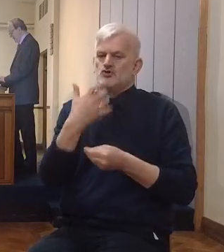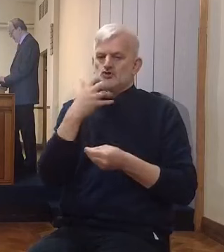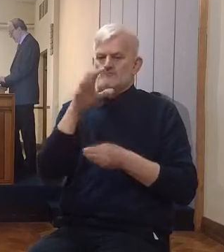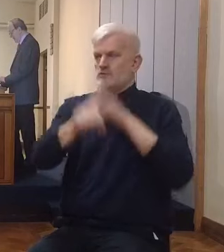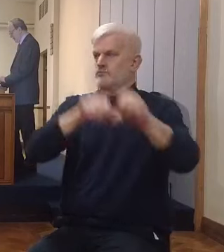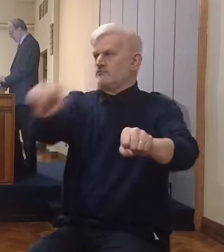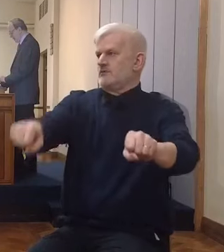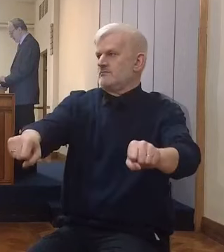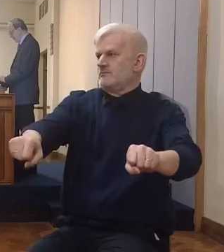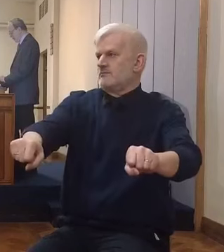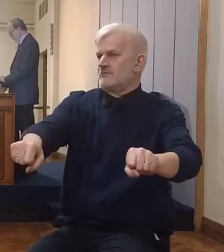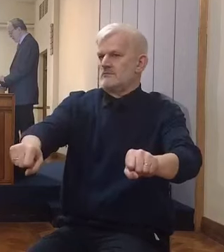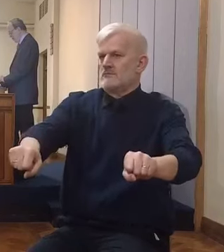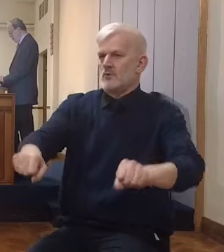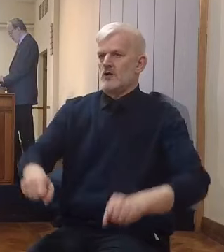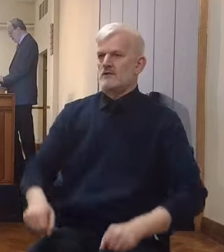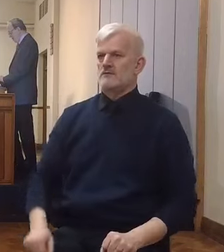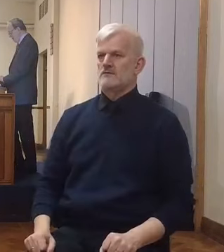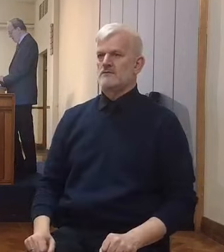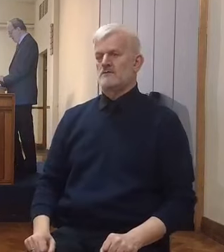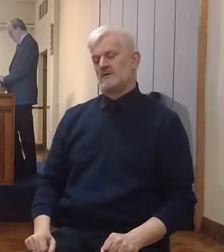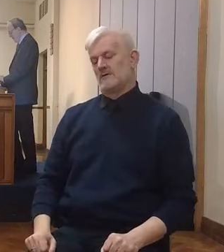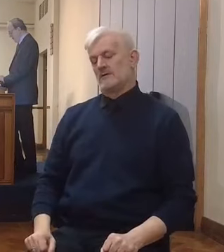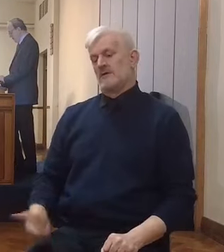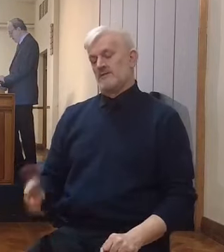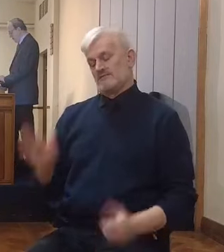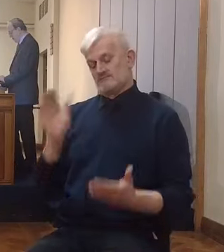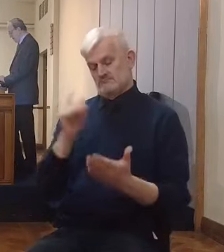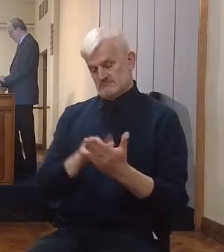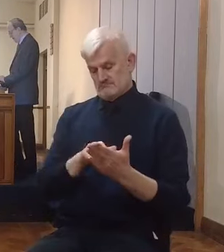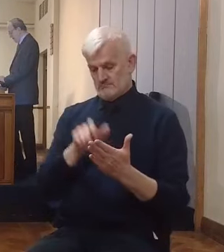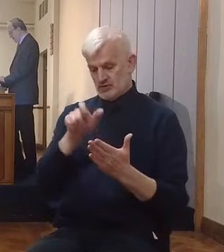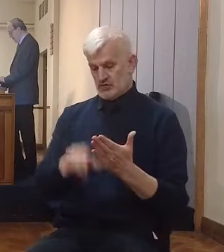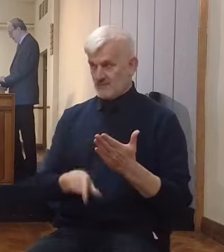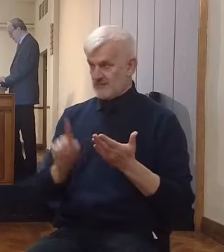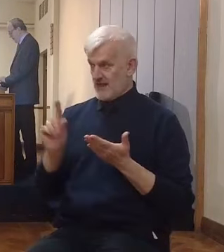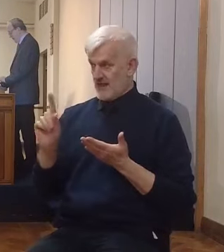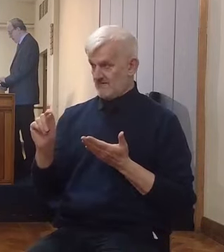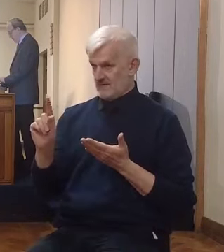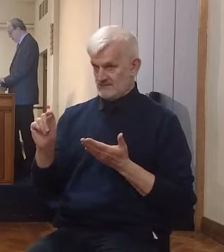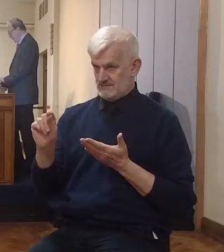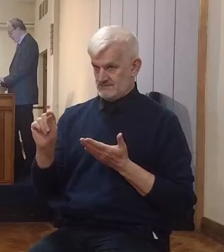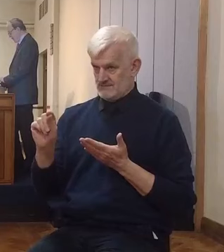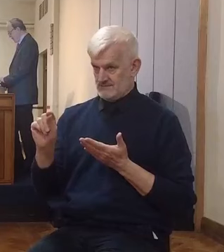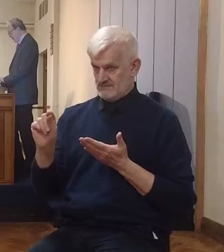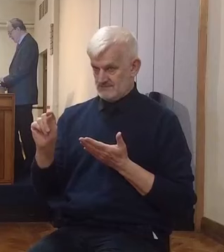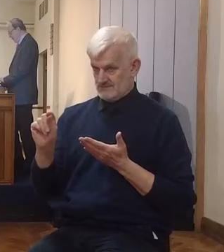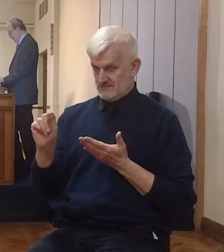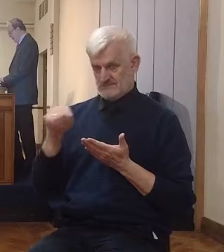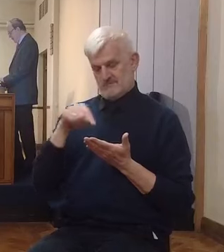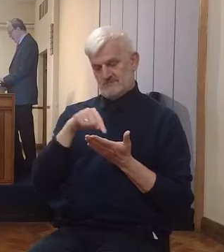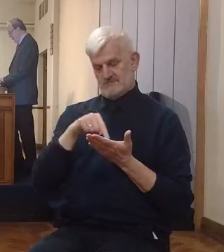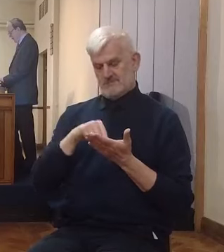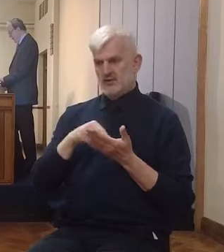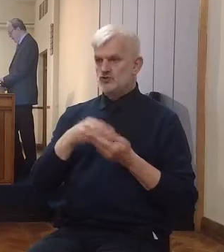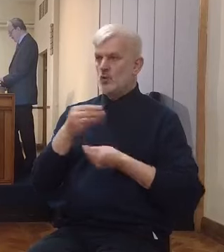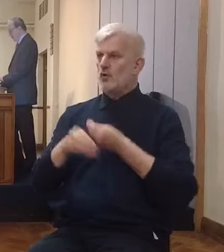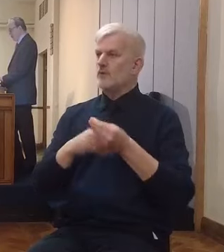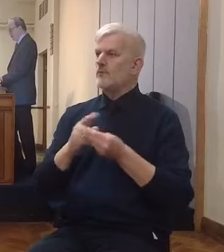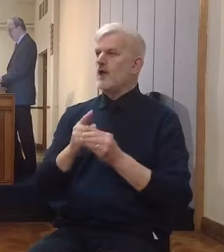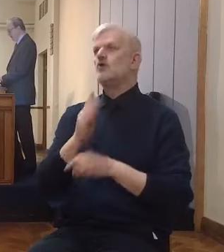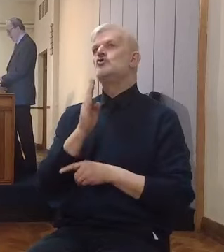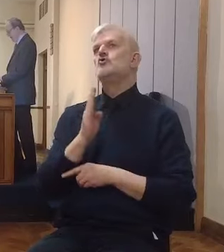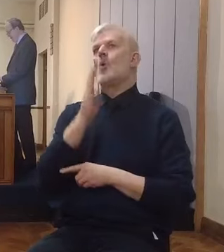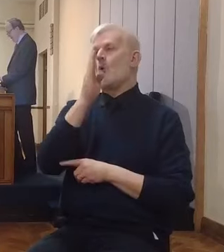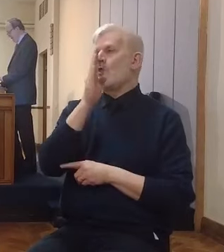chapter, which is a review of the winning of the conquest in the north of